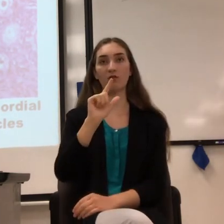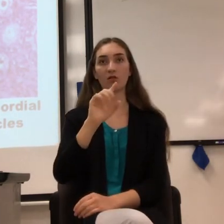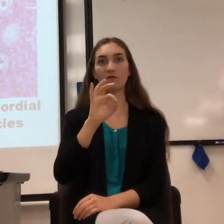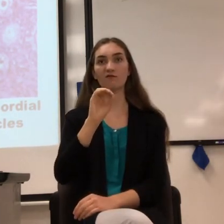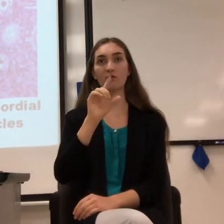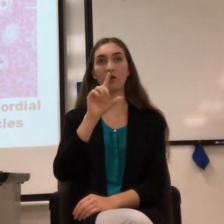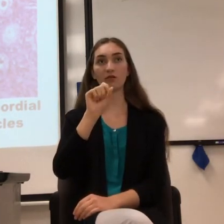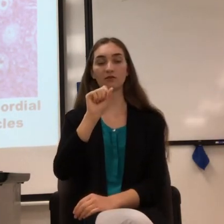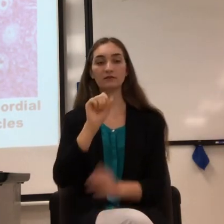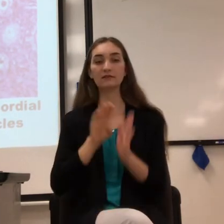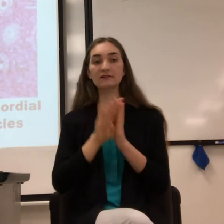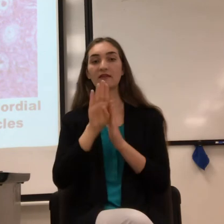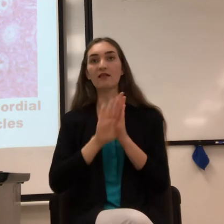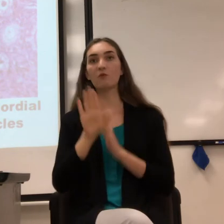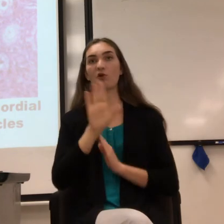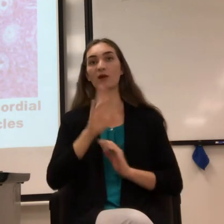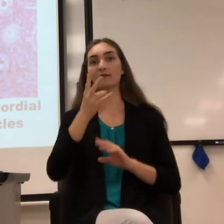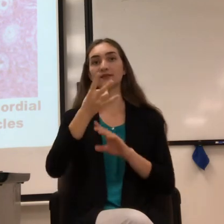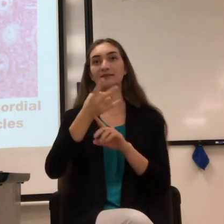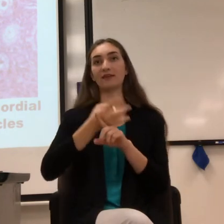pregnancy.